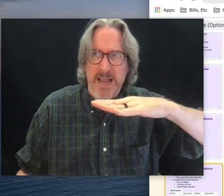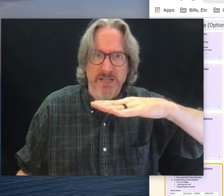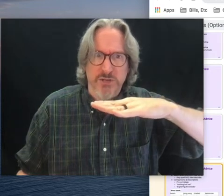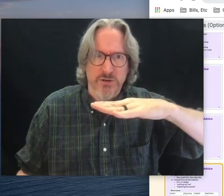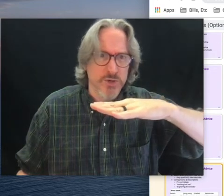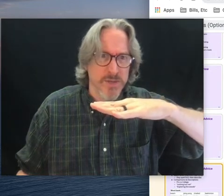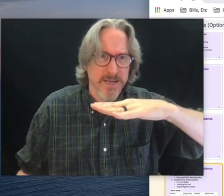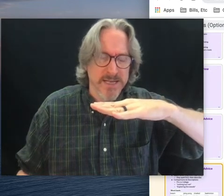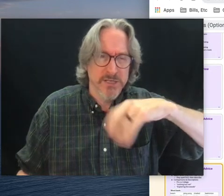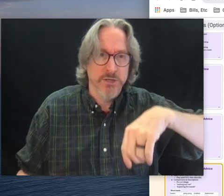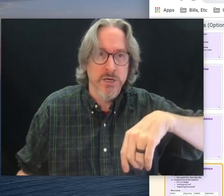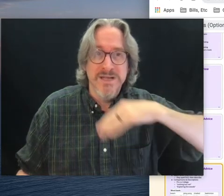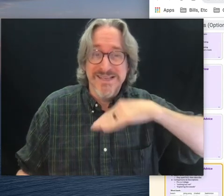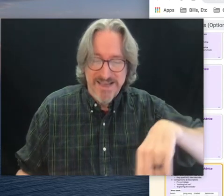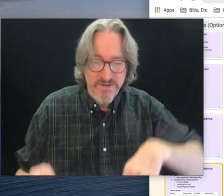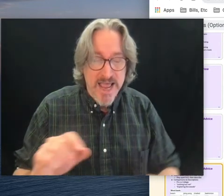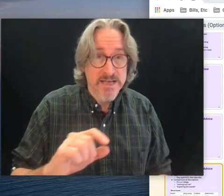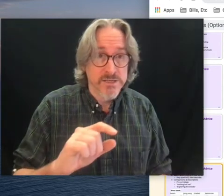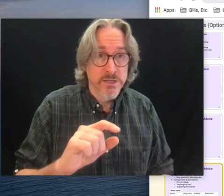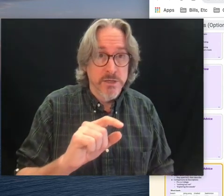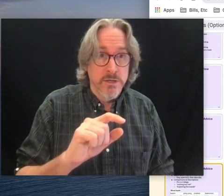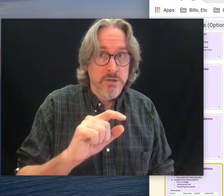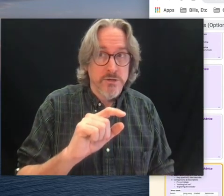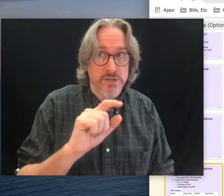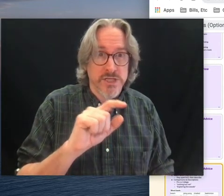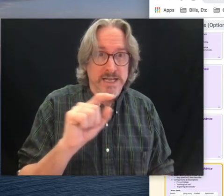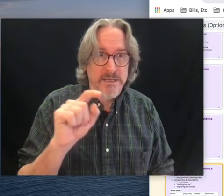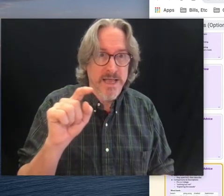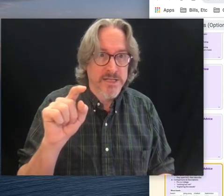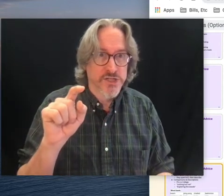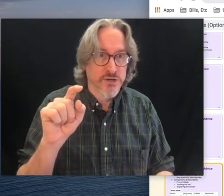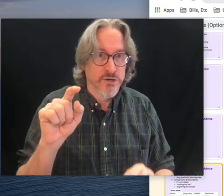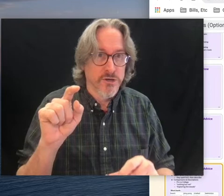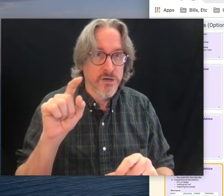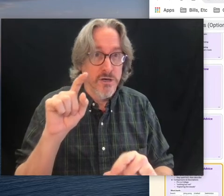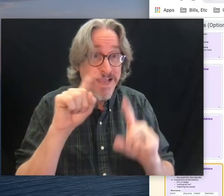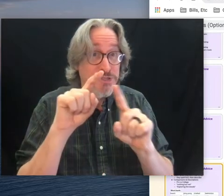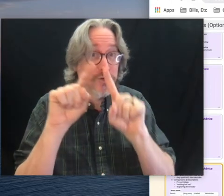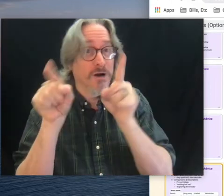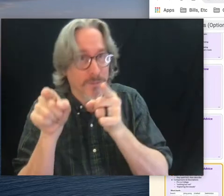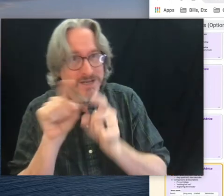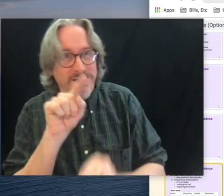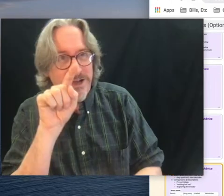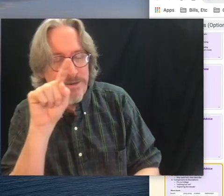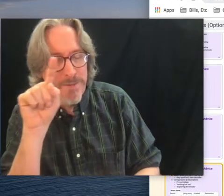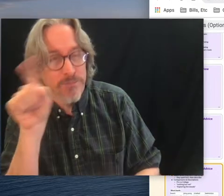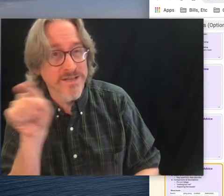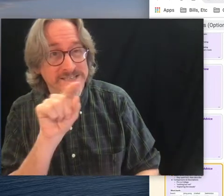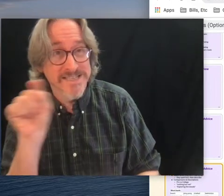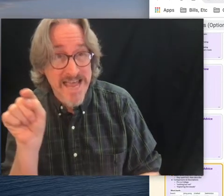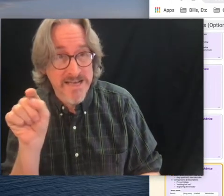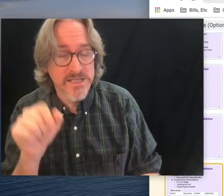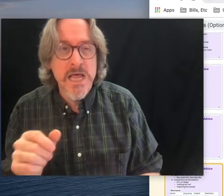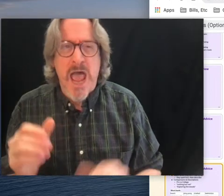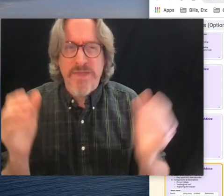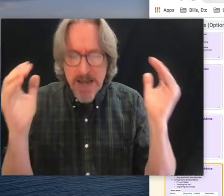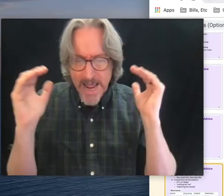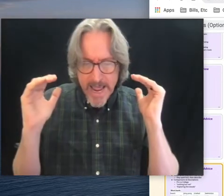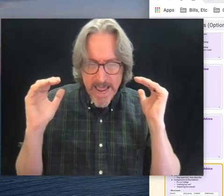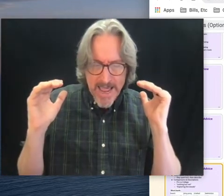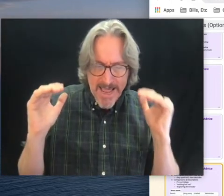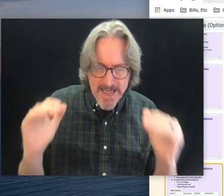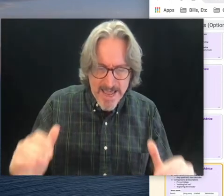choose the right answer or choose the best answer. Seven has select the answer in parentheses S. And